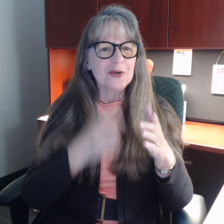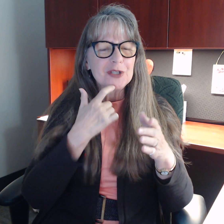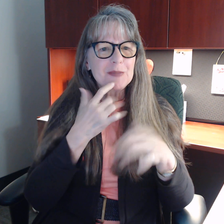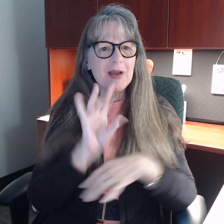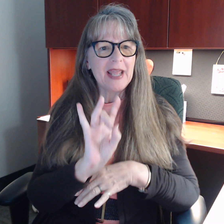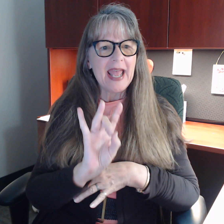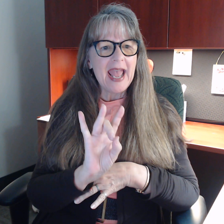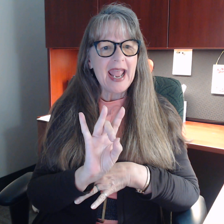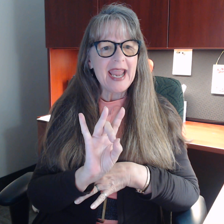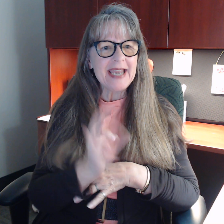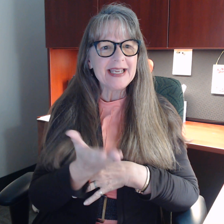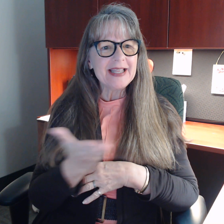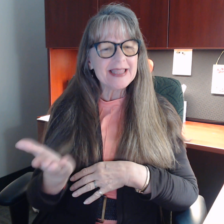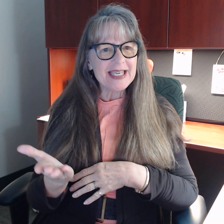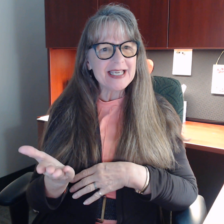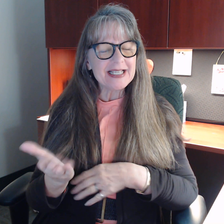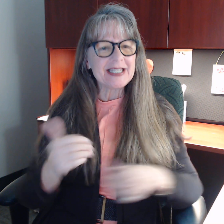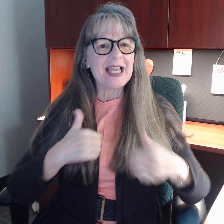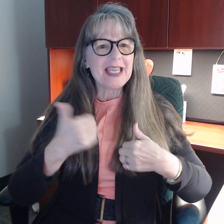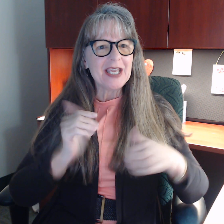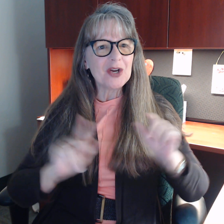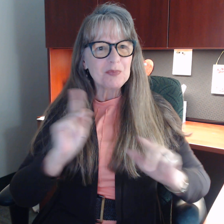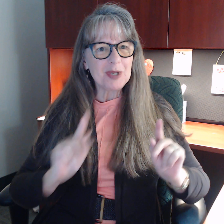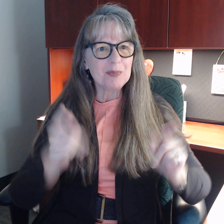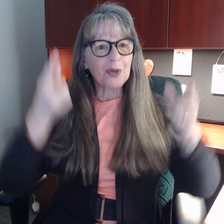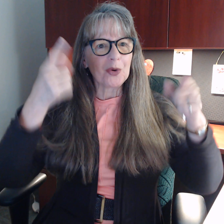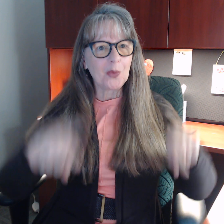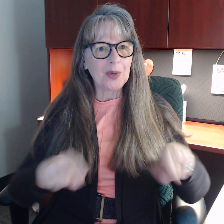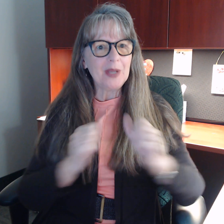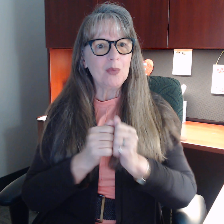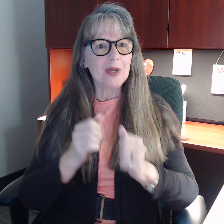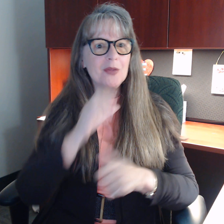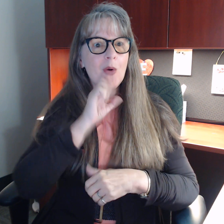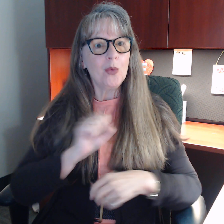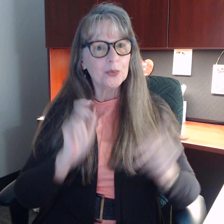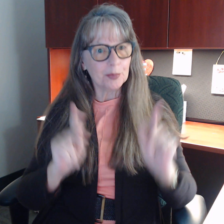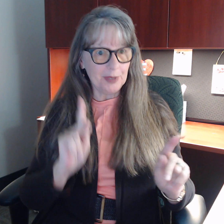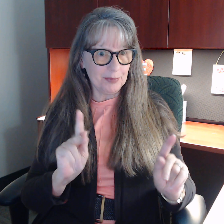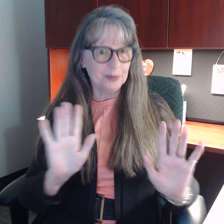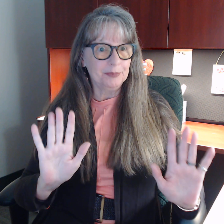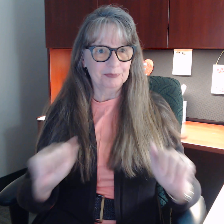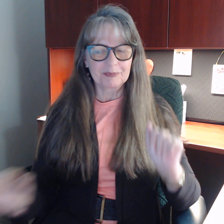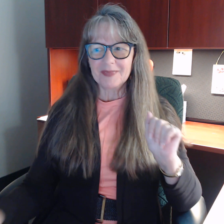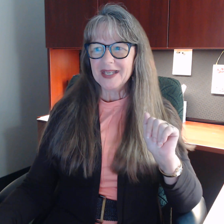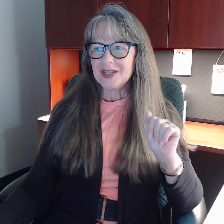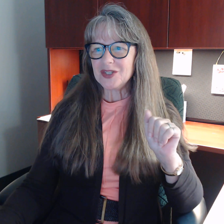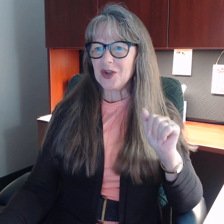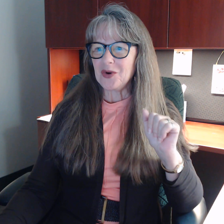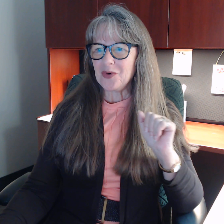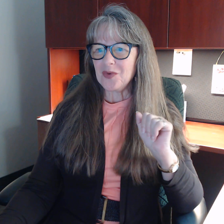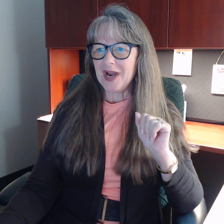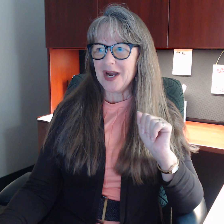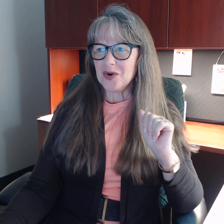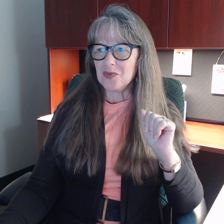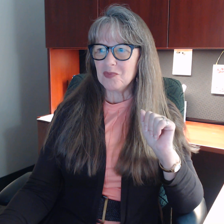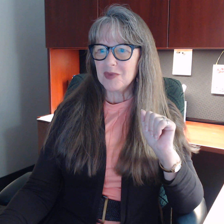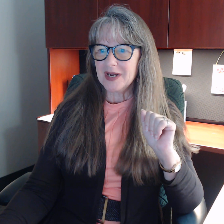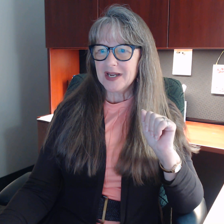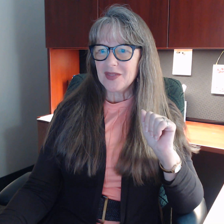about 8 things that young people agree with older people. So the